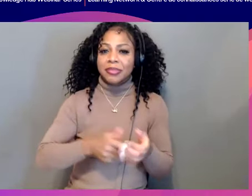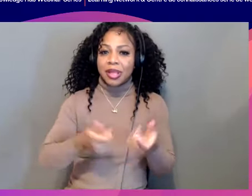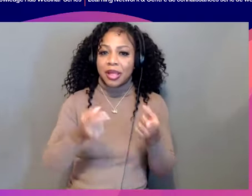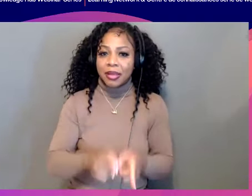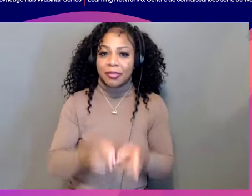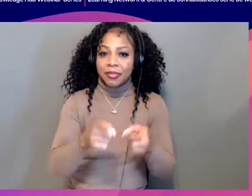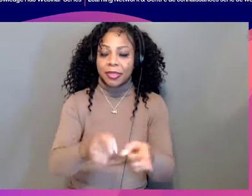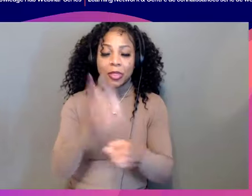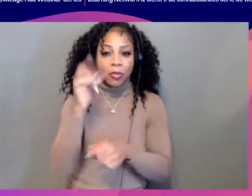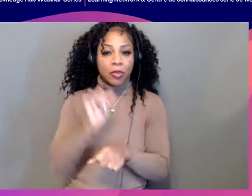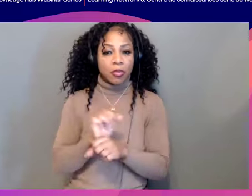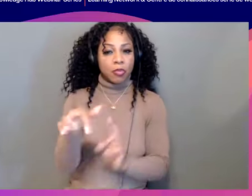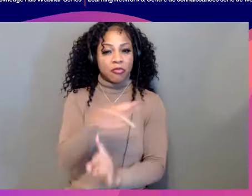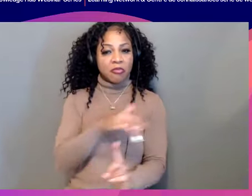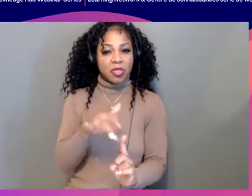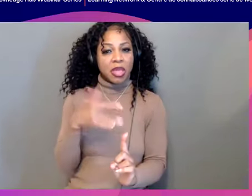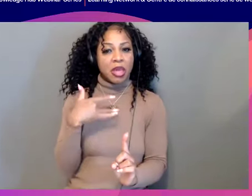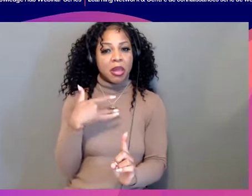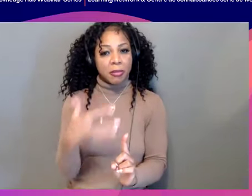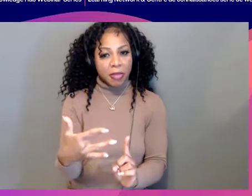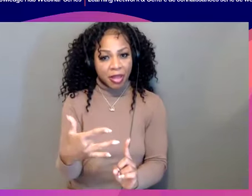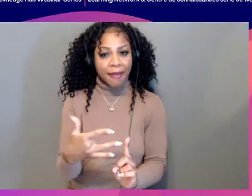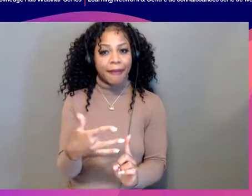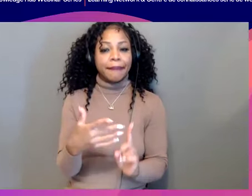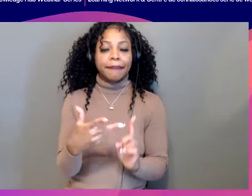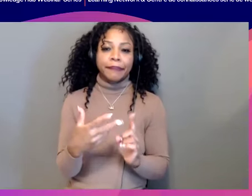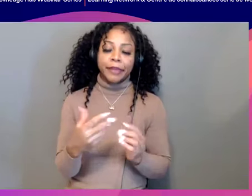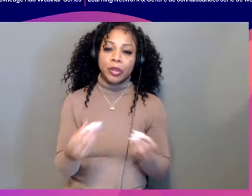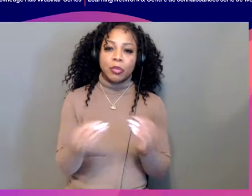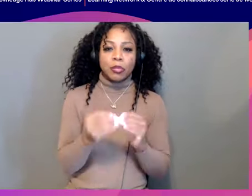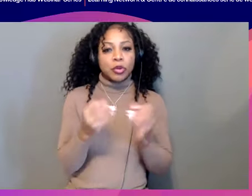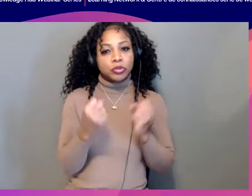workplaces often reflect broader societal biases.